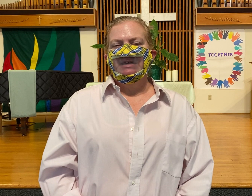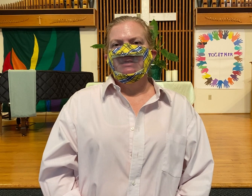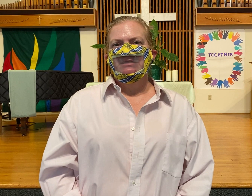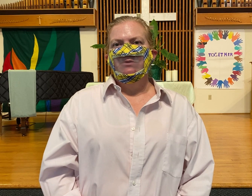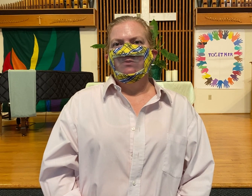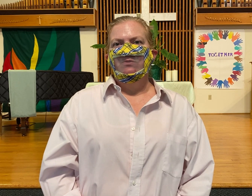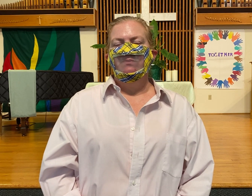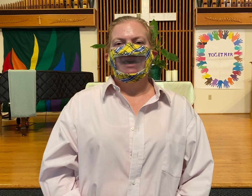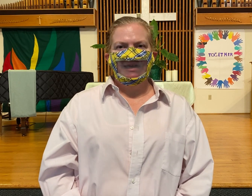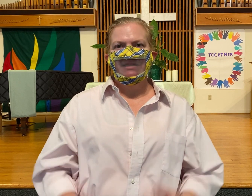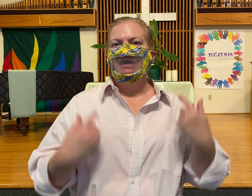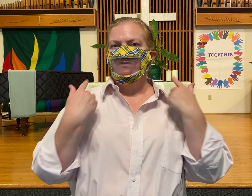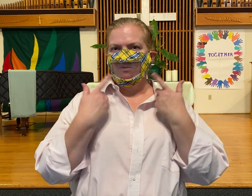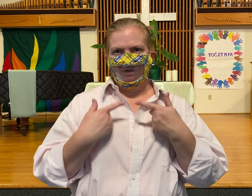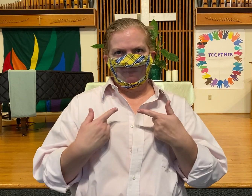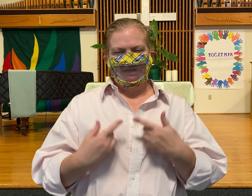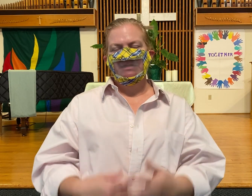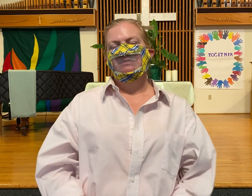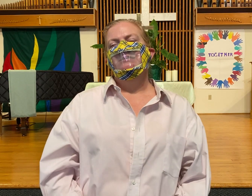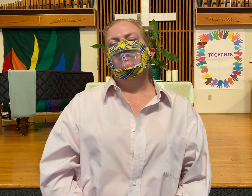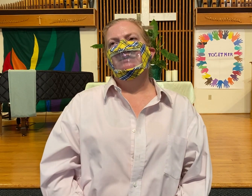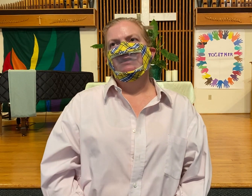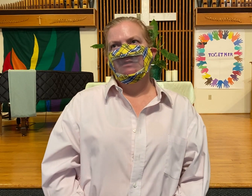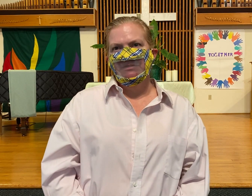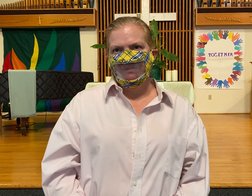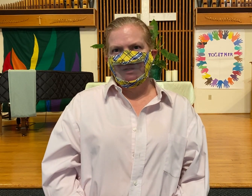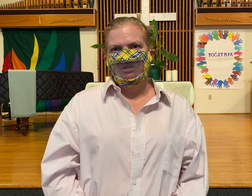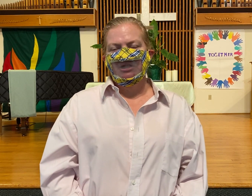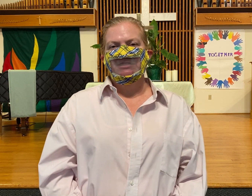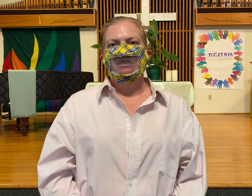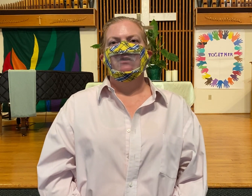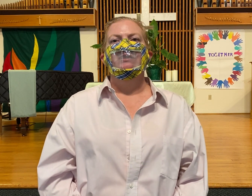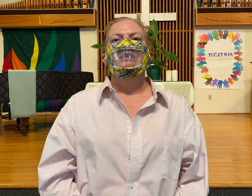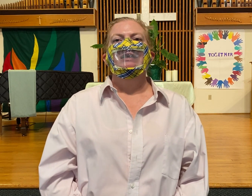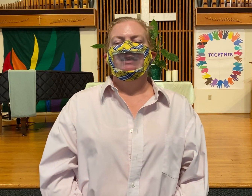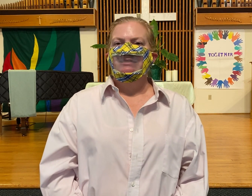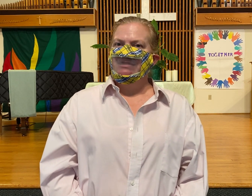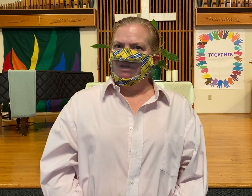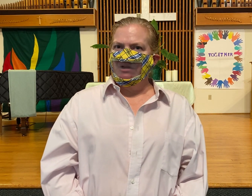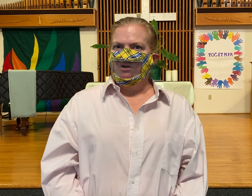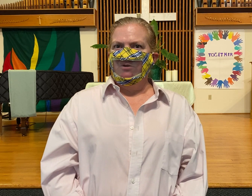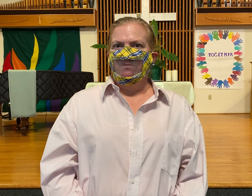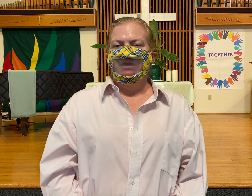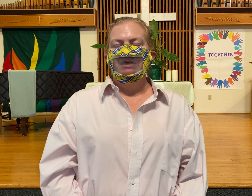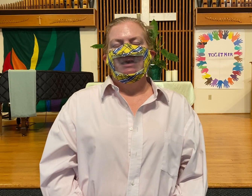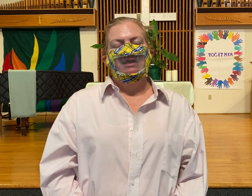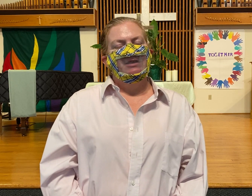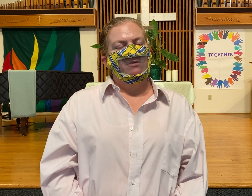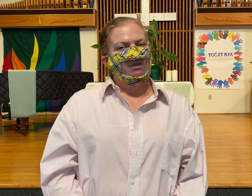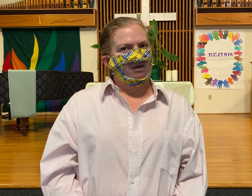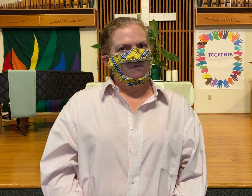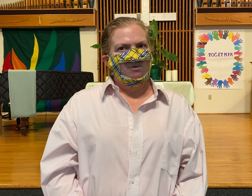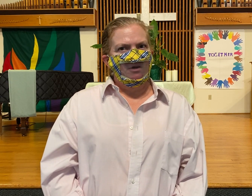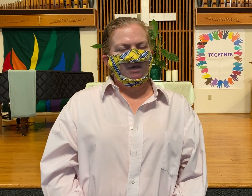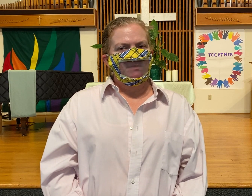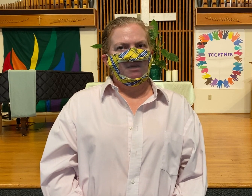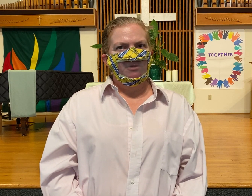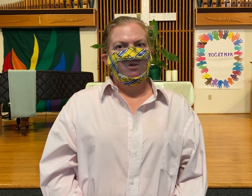because we're back into having to wearing masks and being shut down and staying home. And I know a lot of you aren't going to be able to go